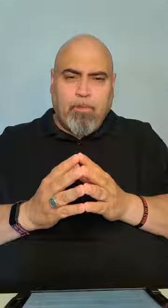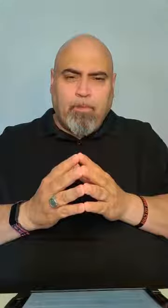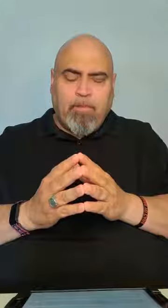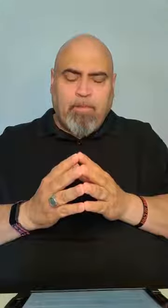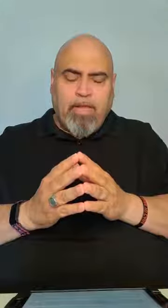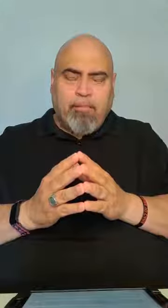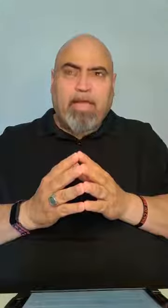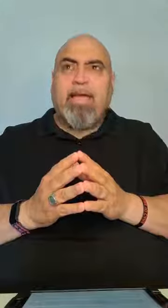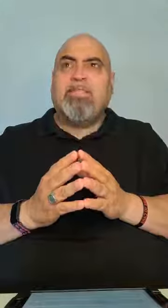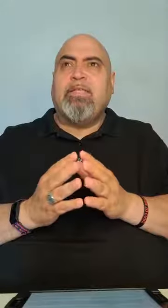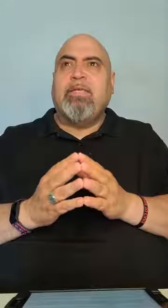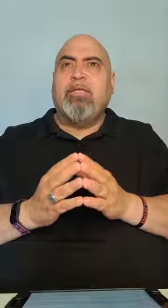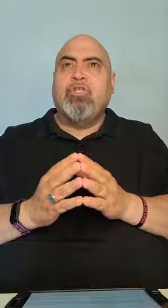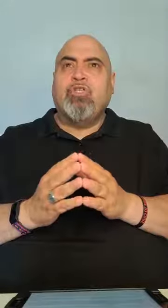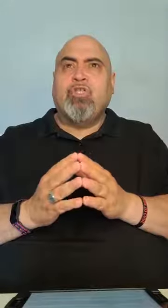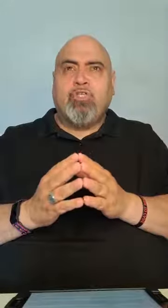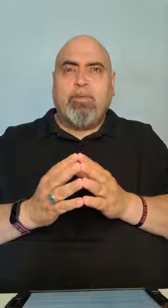We should not be casting judgment.